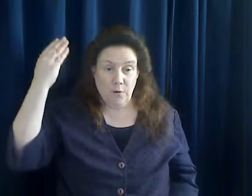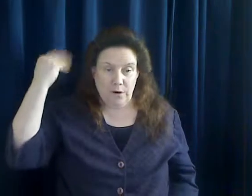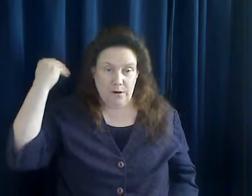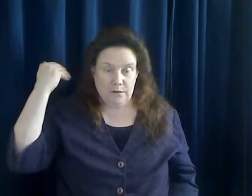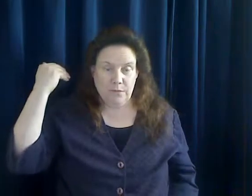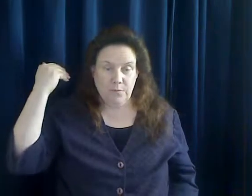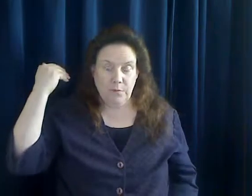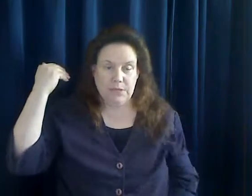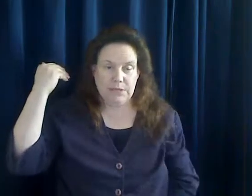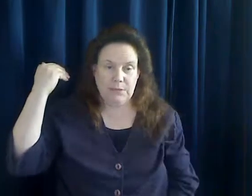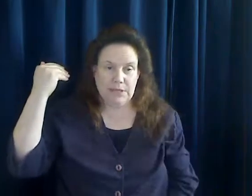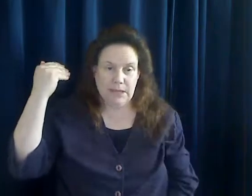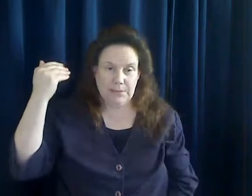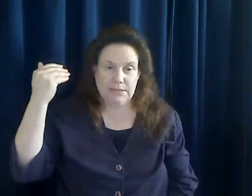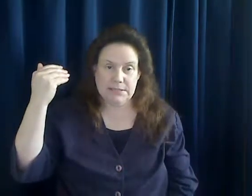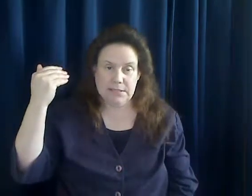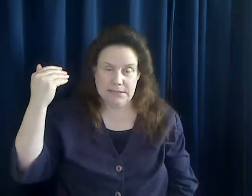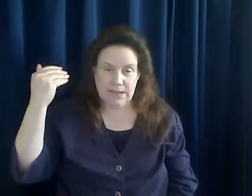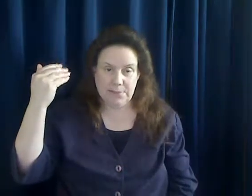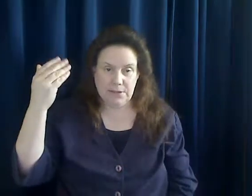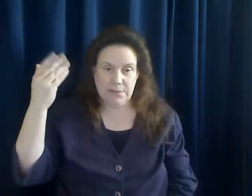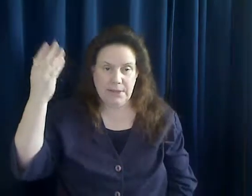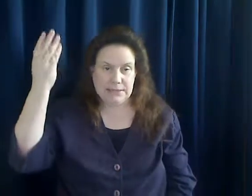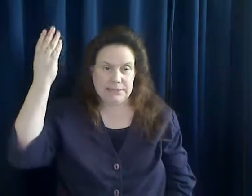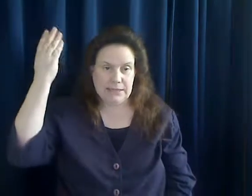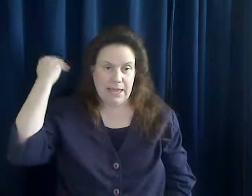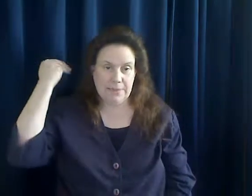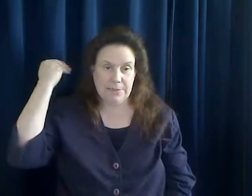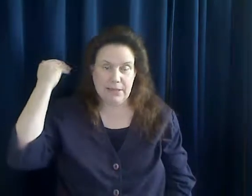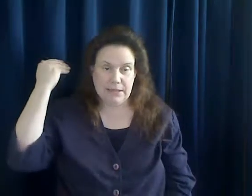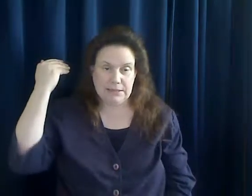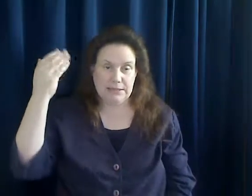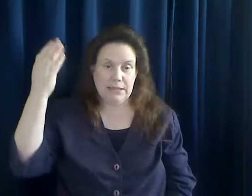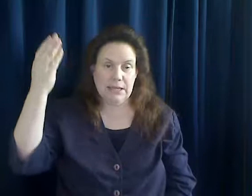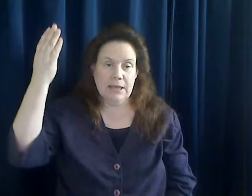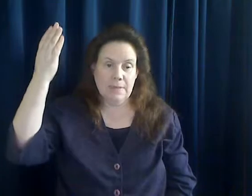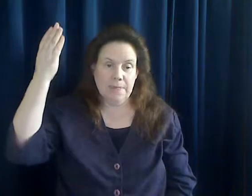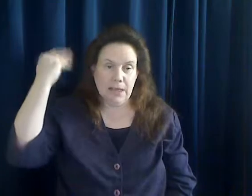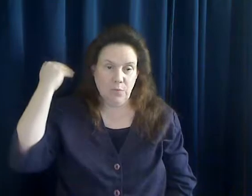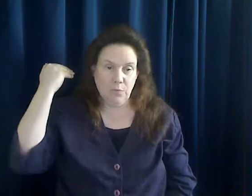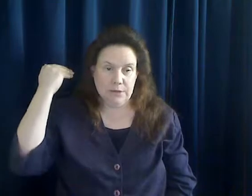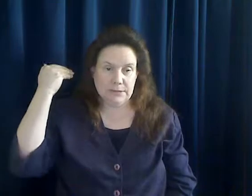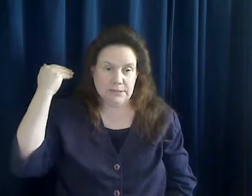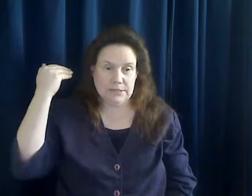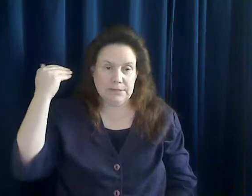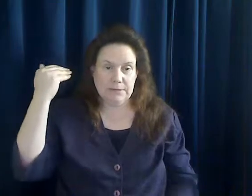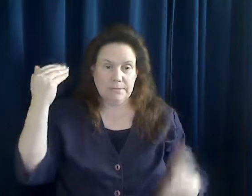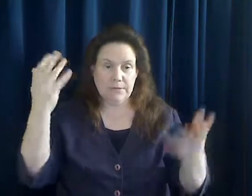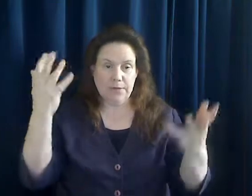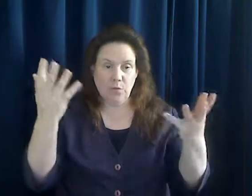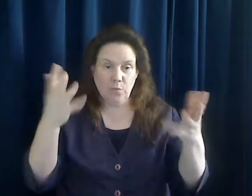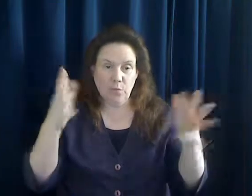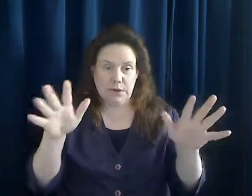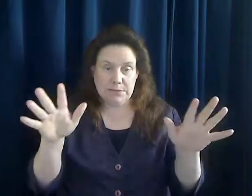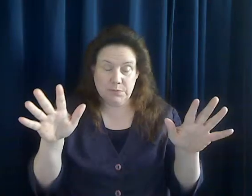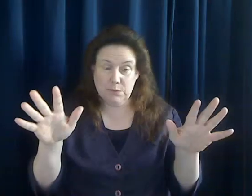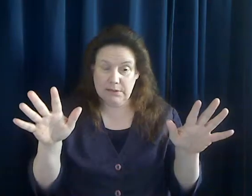Before, and when we talked about timelines, things that happened in the past happen behind us. I once was, we're doing